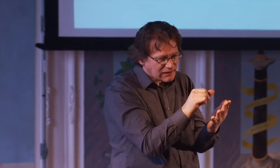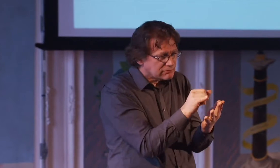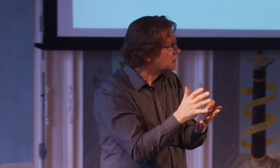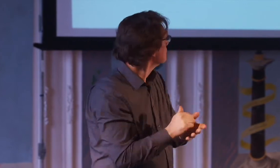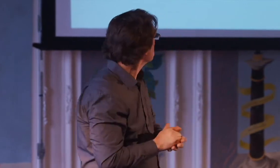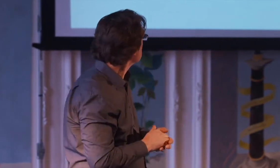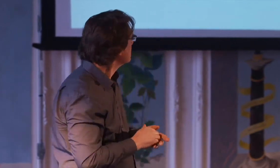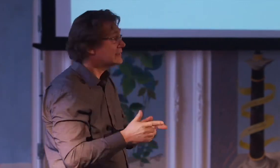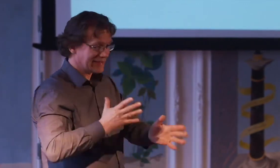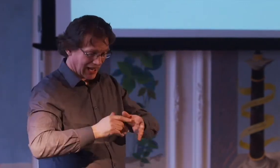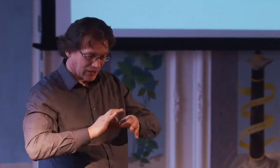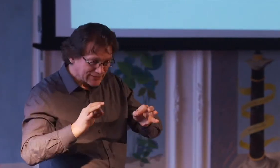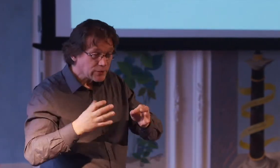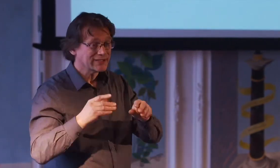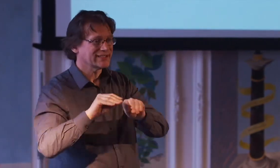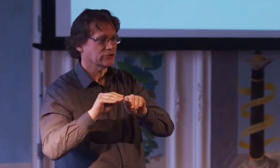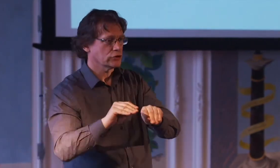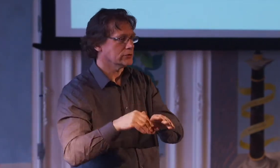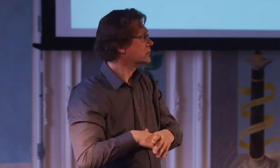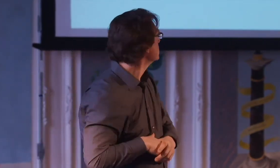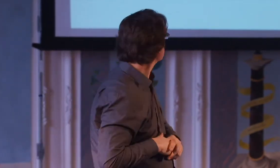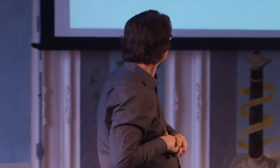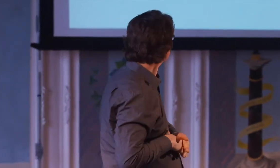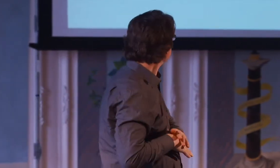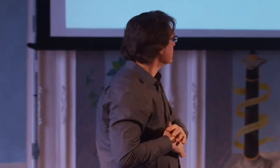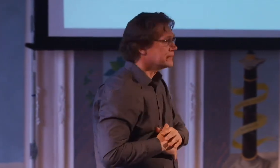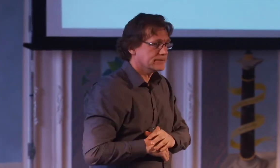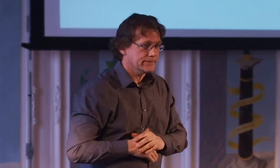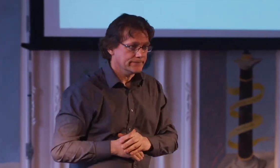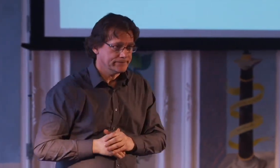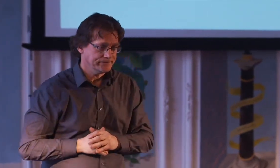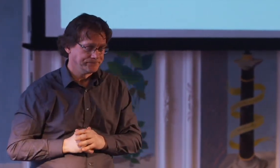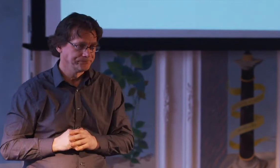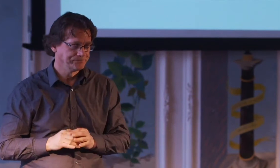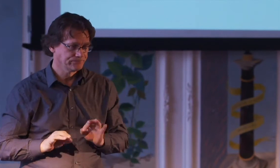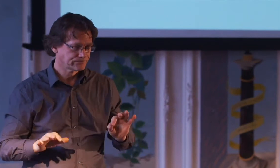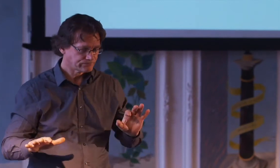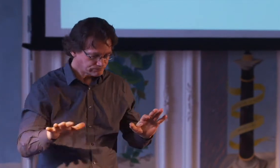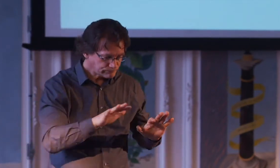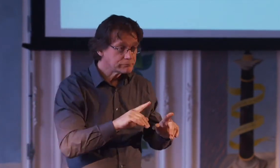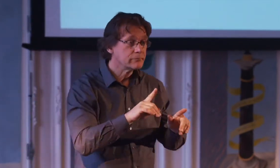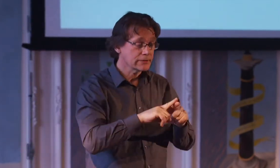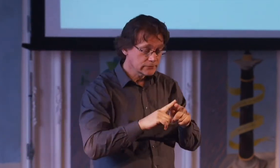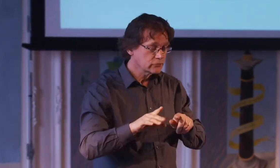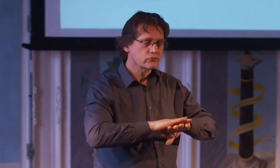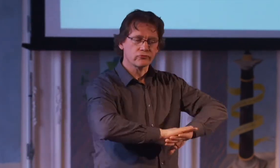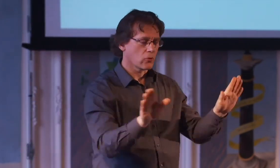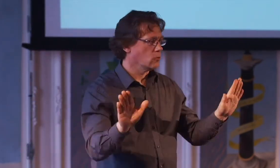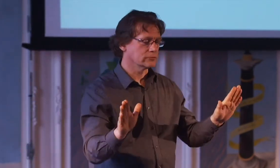They all had a broad knowledge of science, maths, or the specific technical subject that we were working on, and they were accompanied by